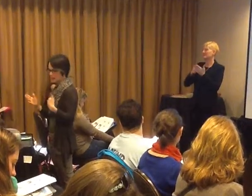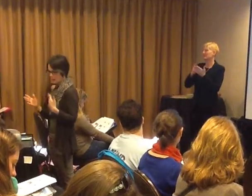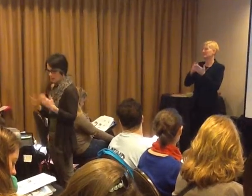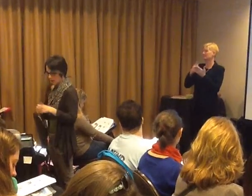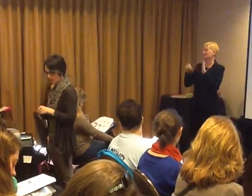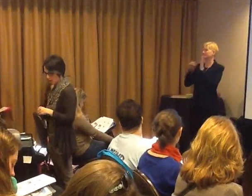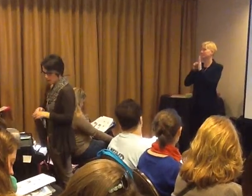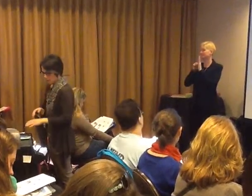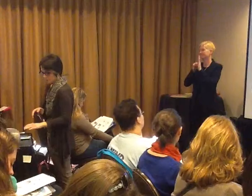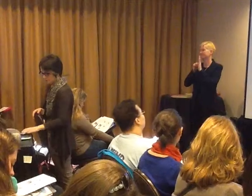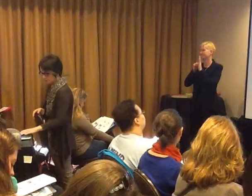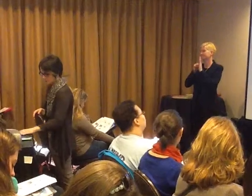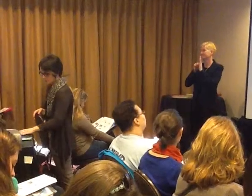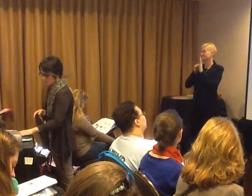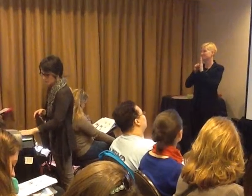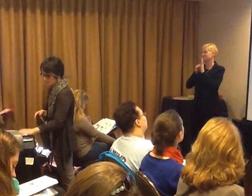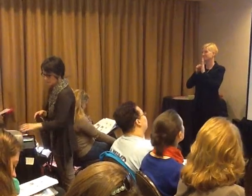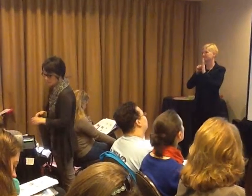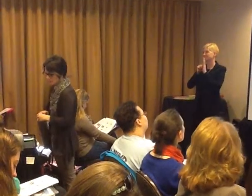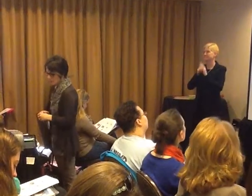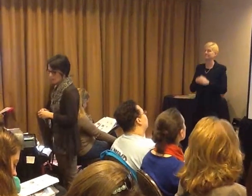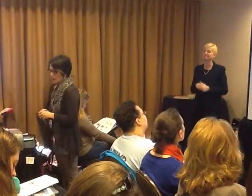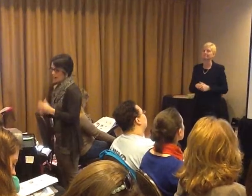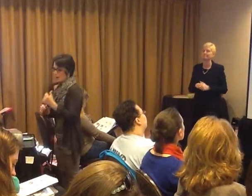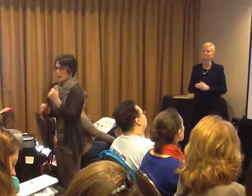a lag in that area.